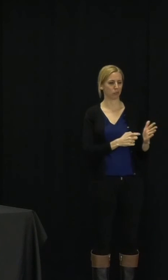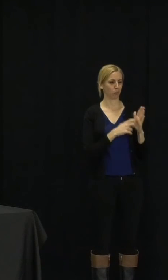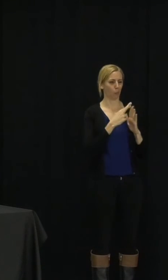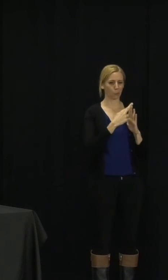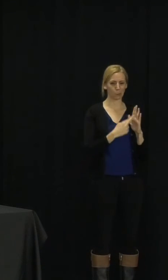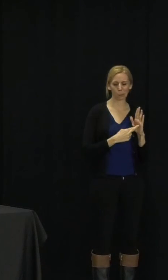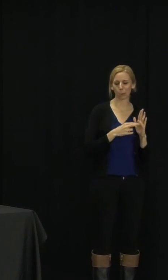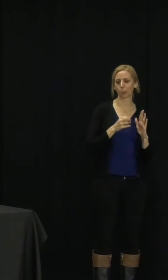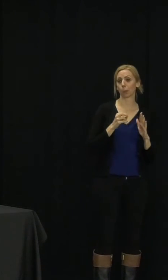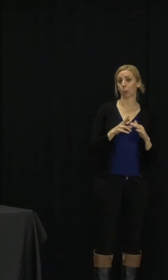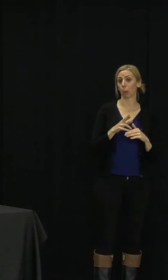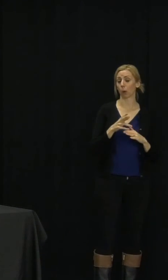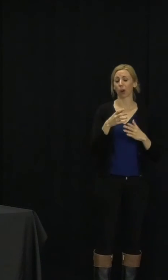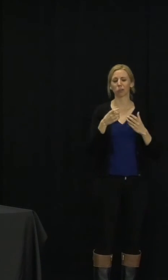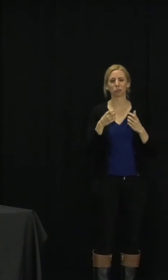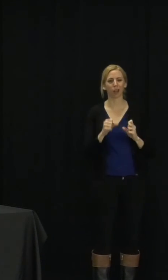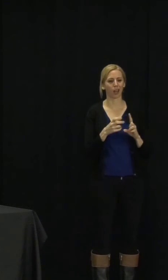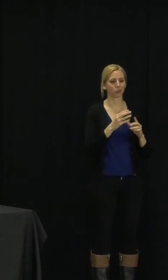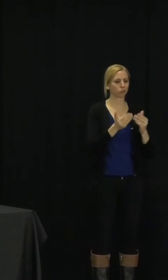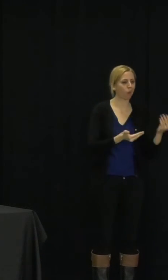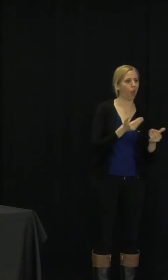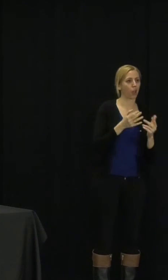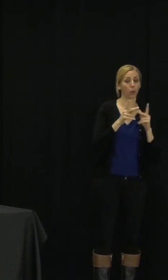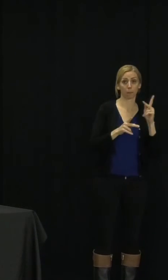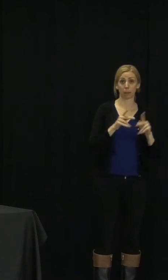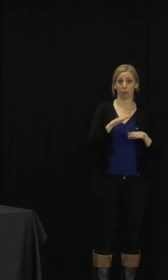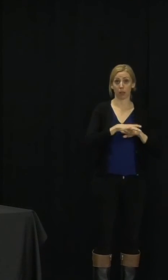Do we have any index cards or questions from the floor?